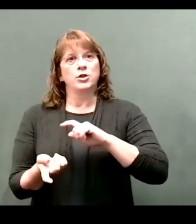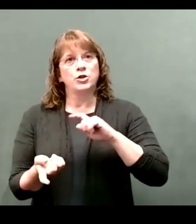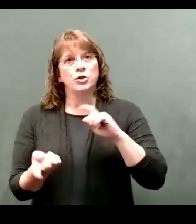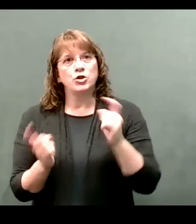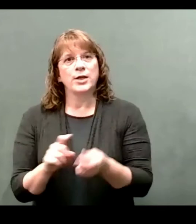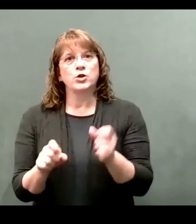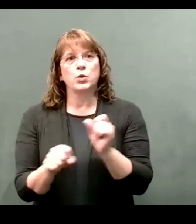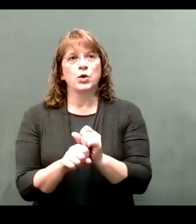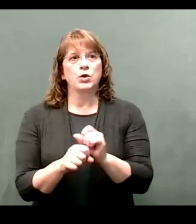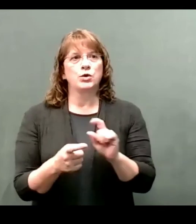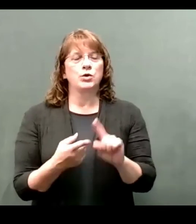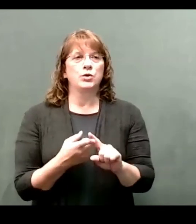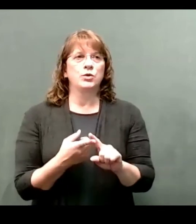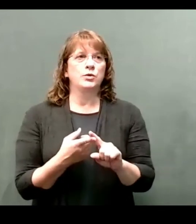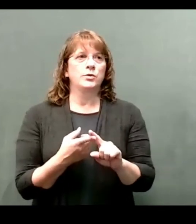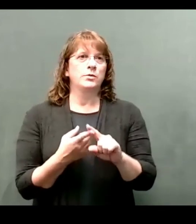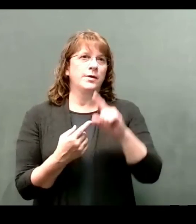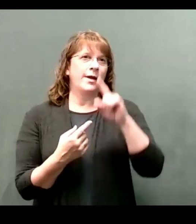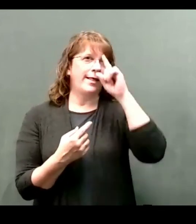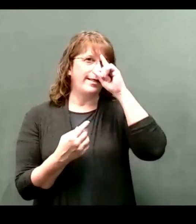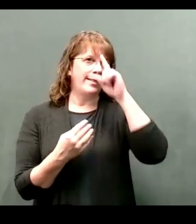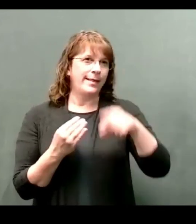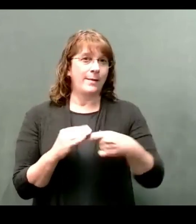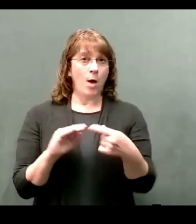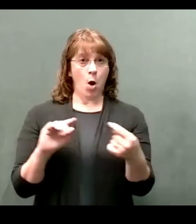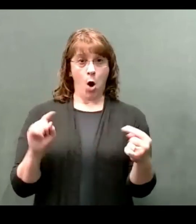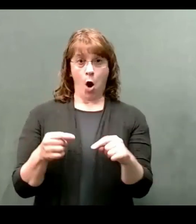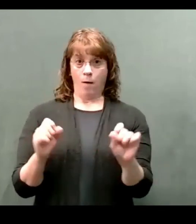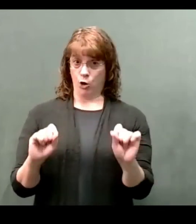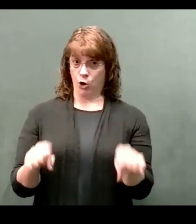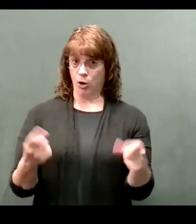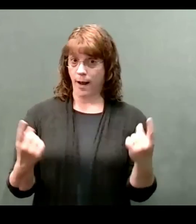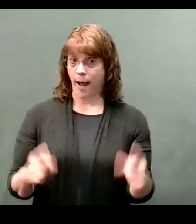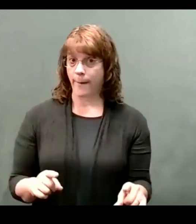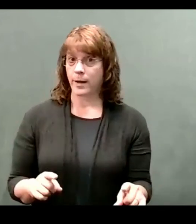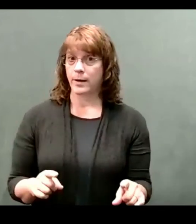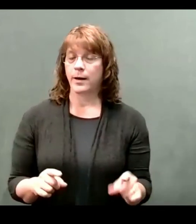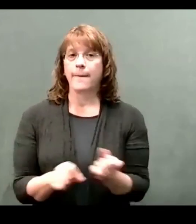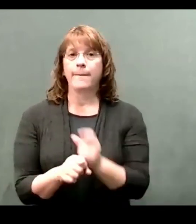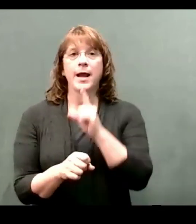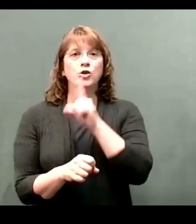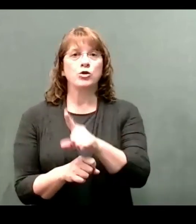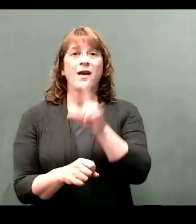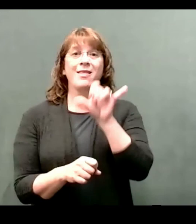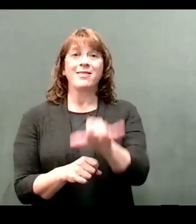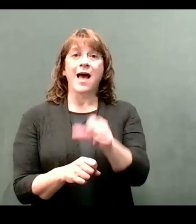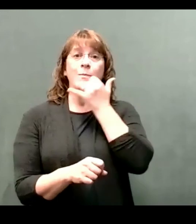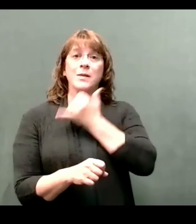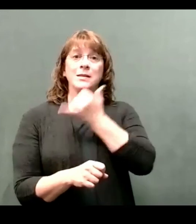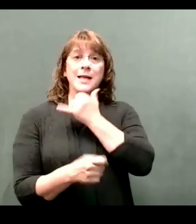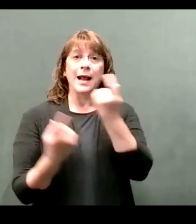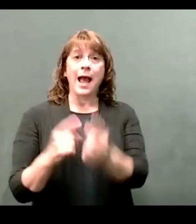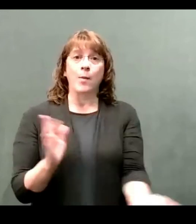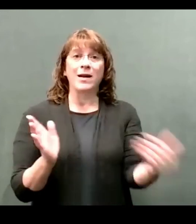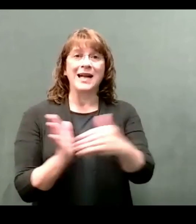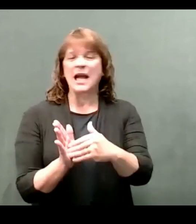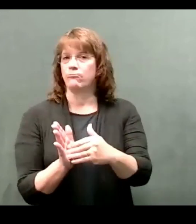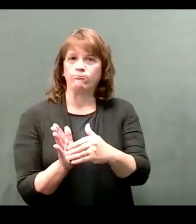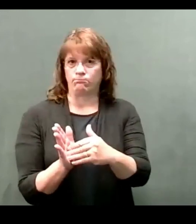to think critically about the harm that could have been caused or was caused, to be sure we're not repeating those mistakes in the future.